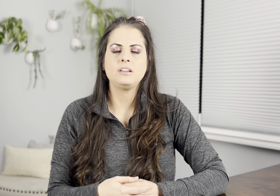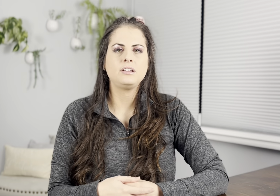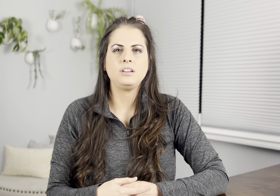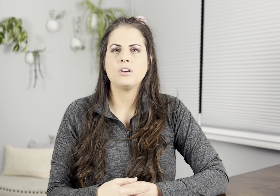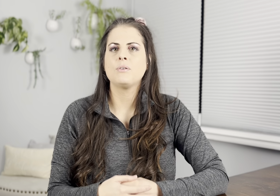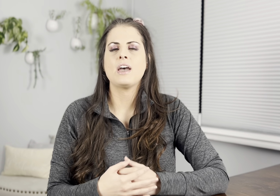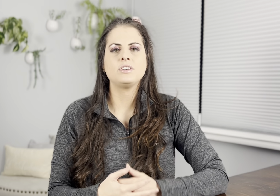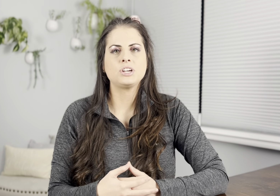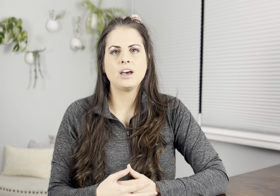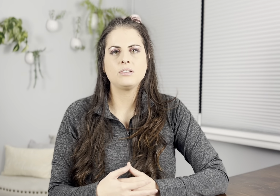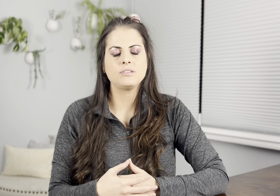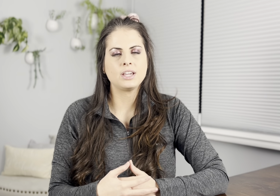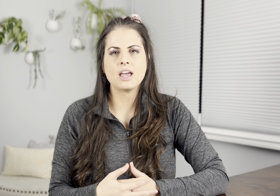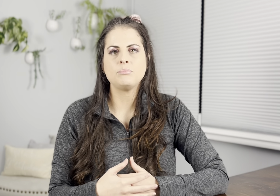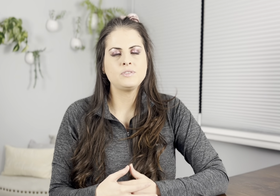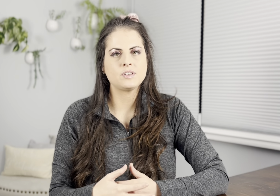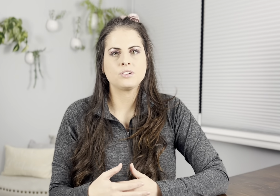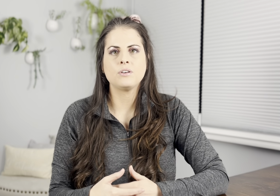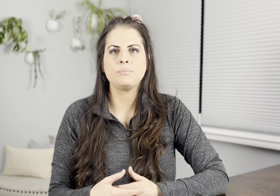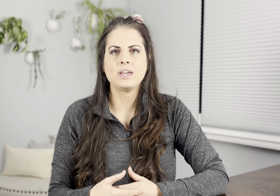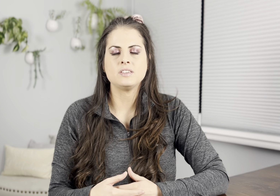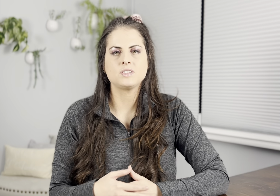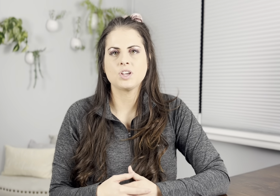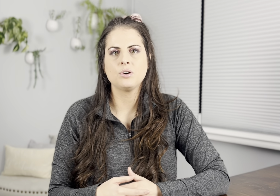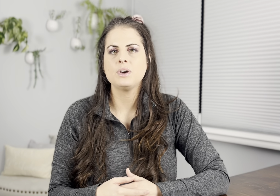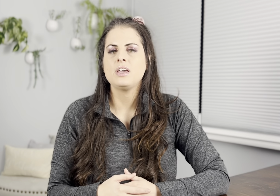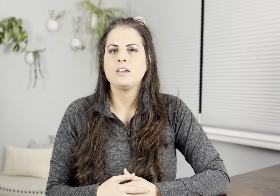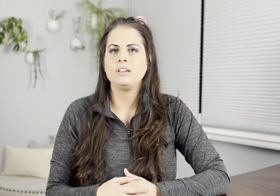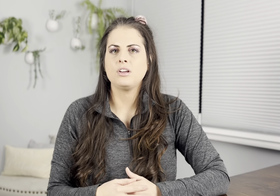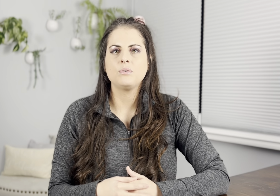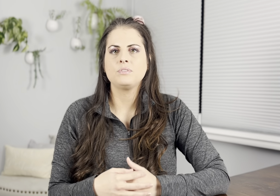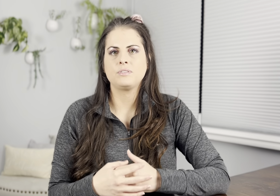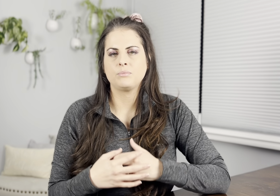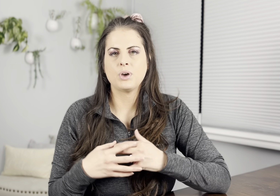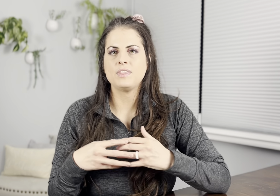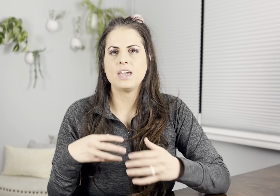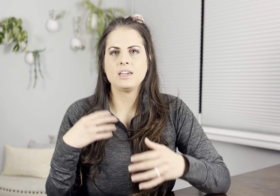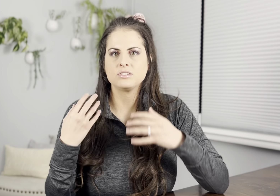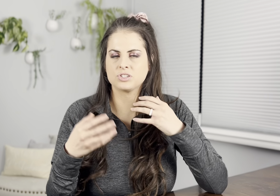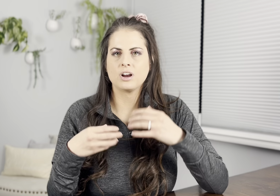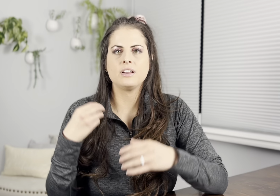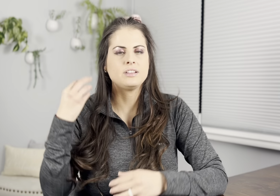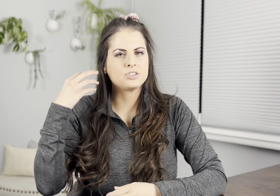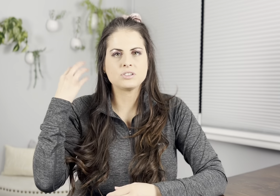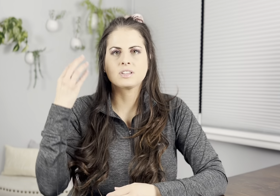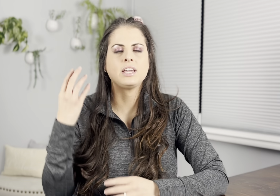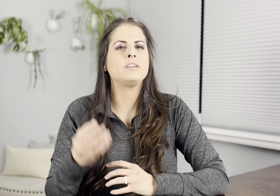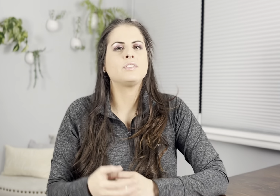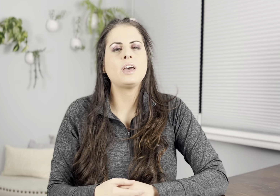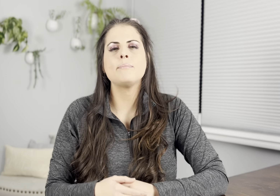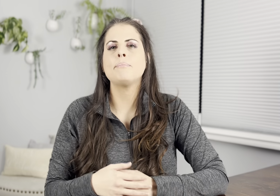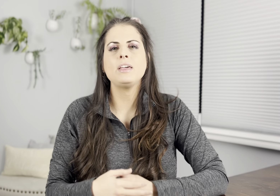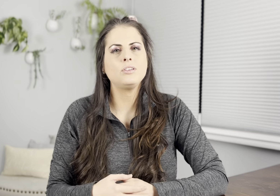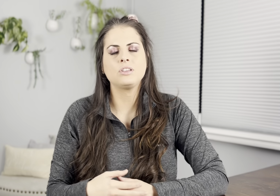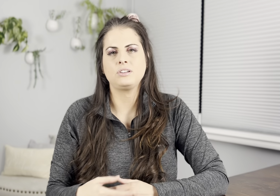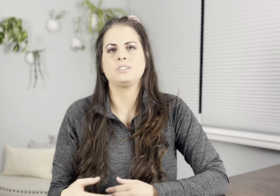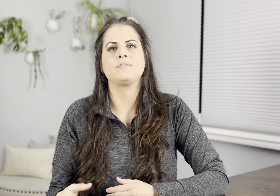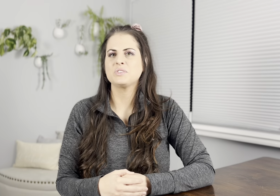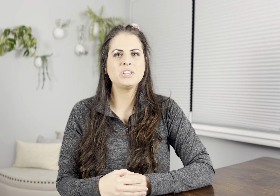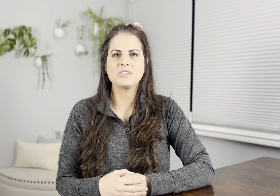you know, every child, again, moves at their own pace. So, you know, when they start, it starts clicking for them, might look a little different. It's really great